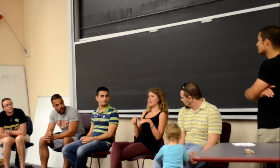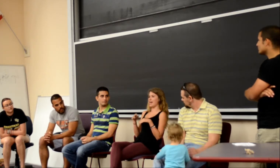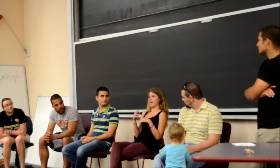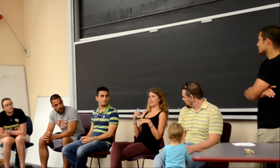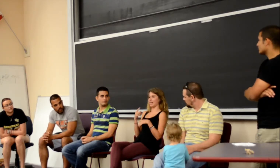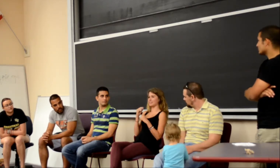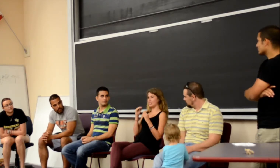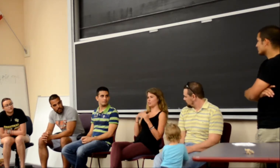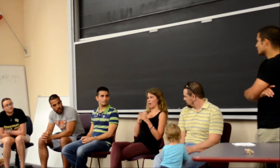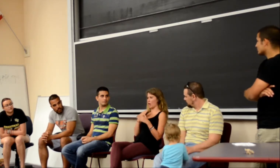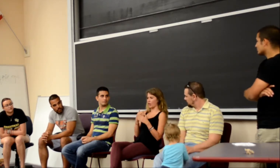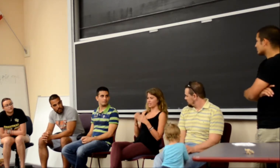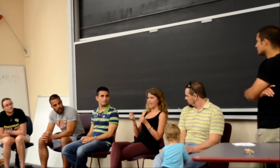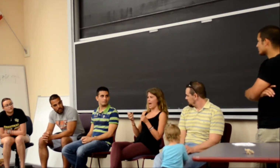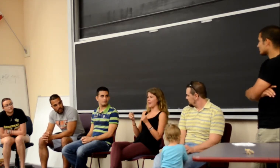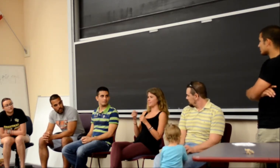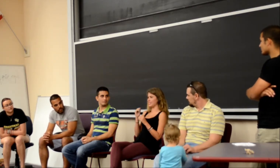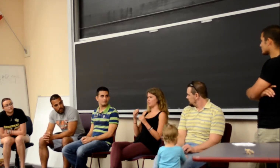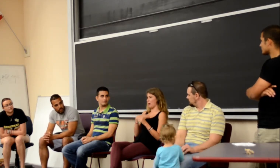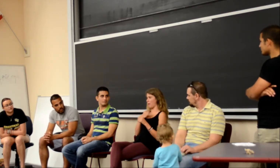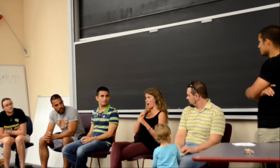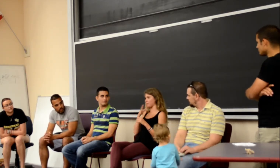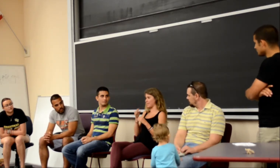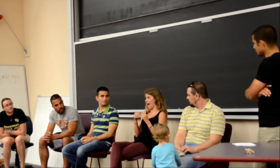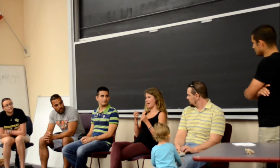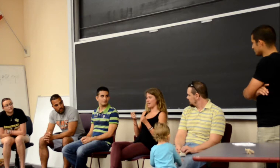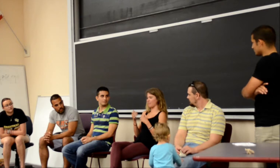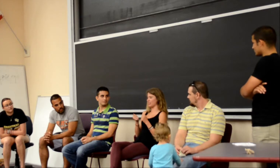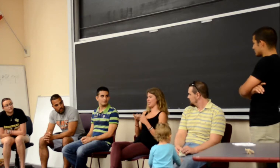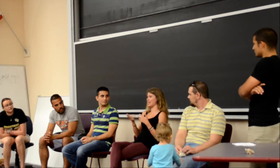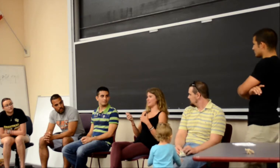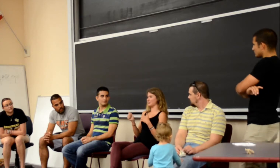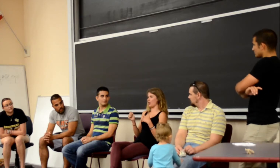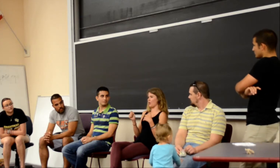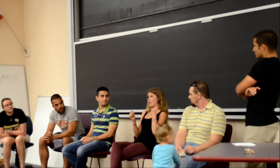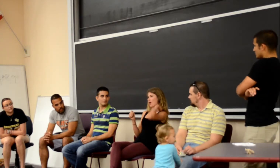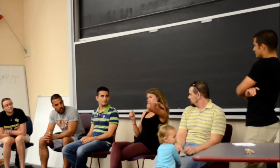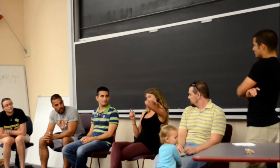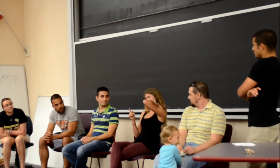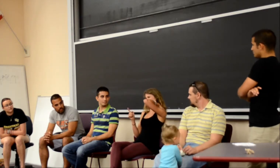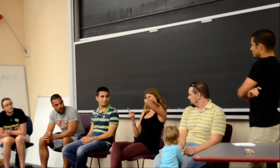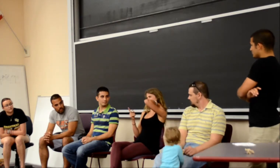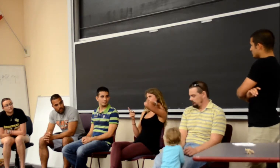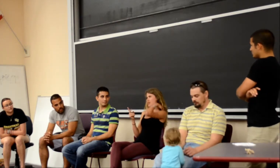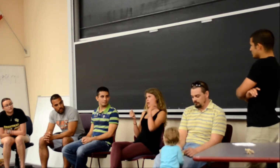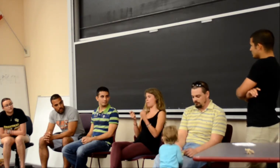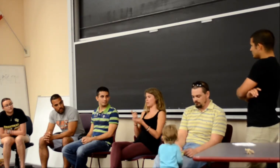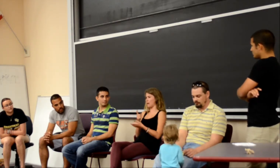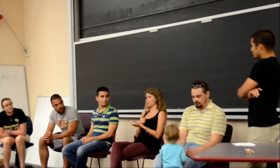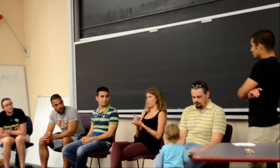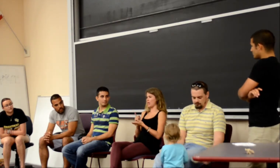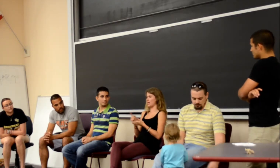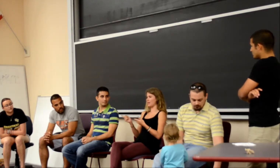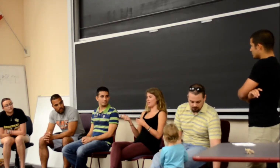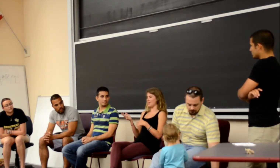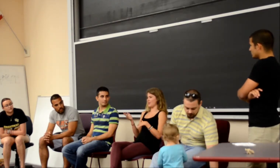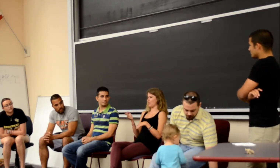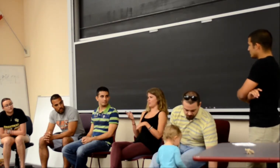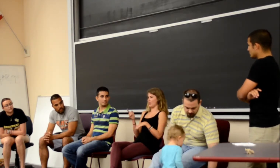house and like teach my daughter sign, teach my mom sign, everything. So like a couple times a